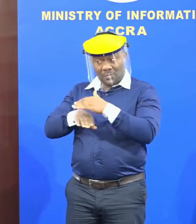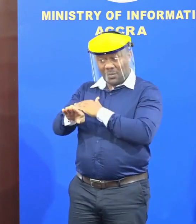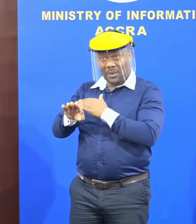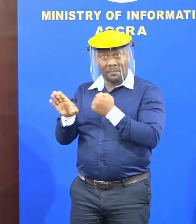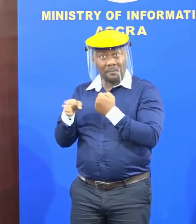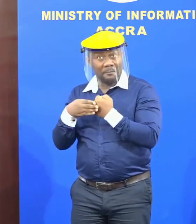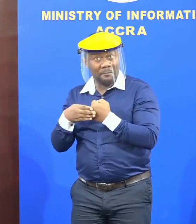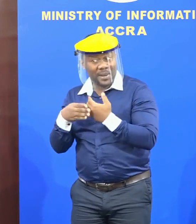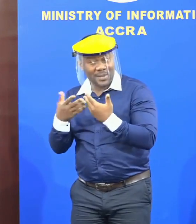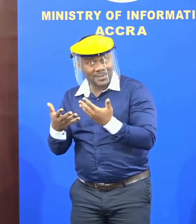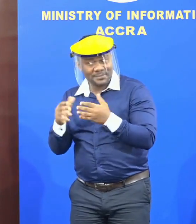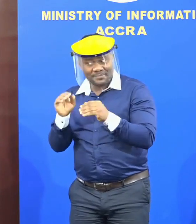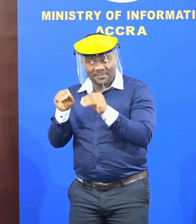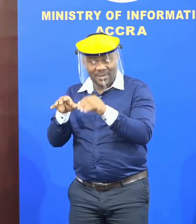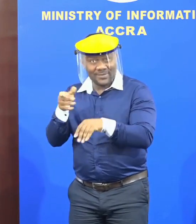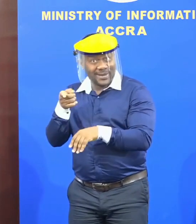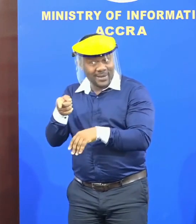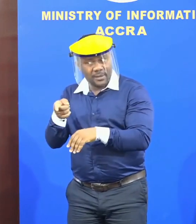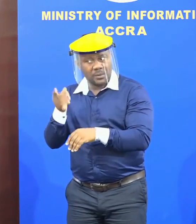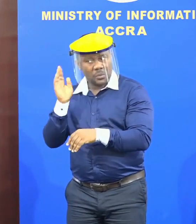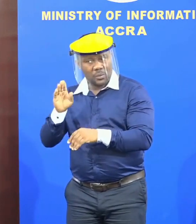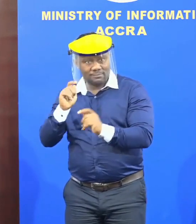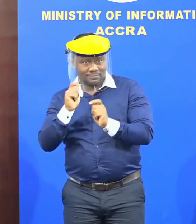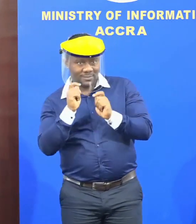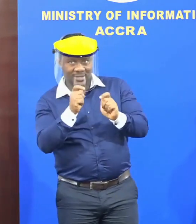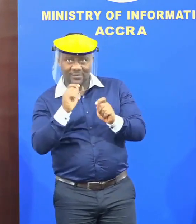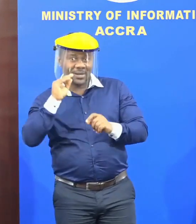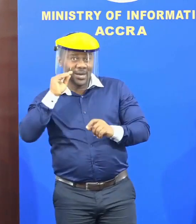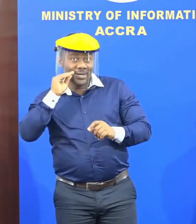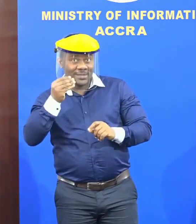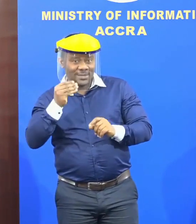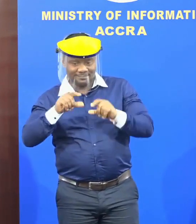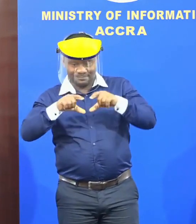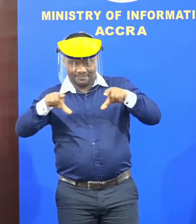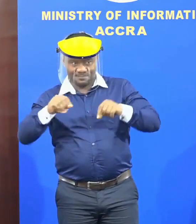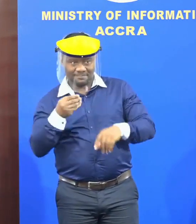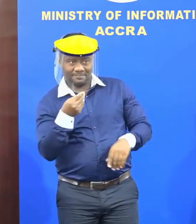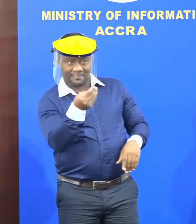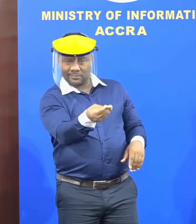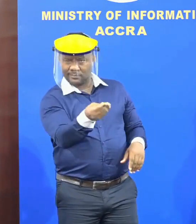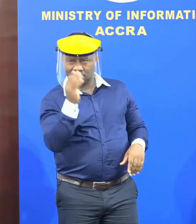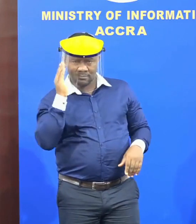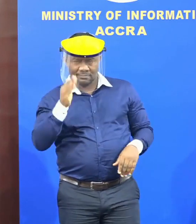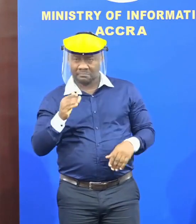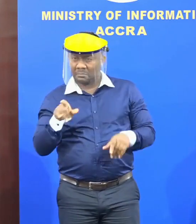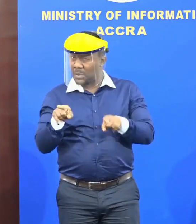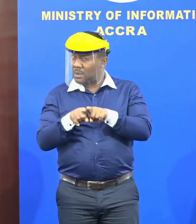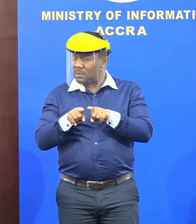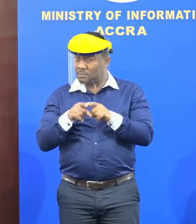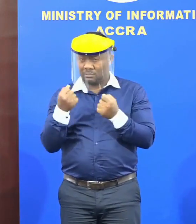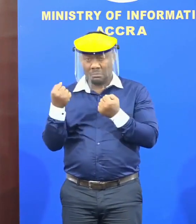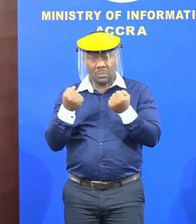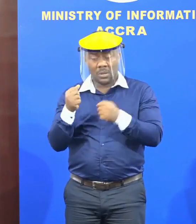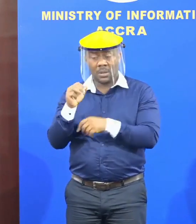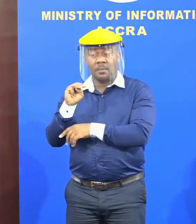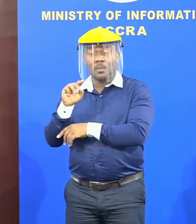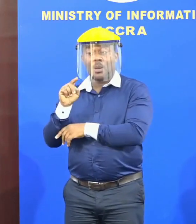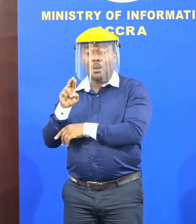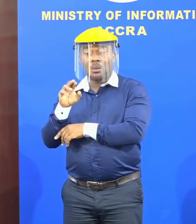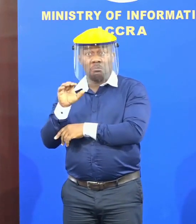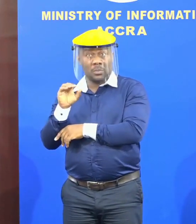free as part of the National Chocolate Week. On top of that, you have some transport companies like Metro Mass. When you